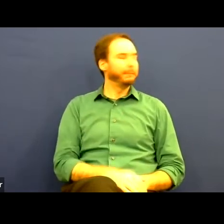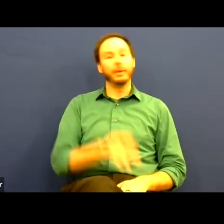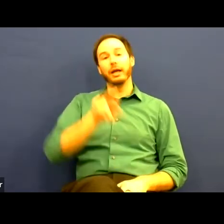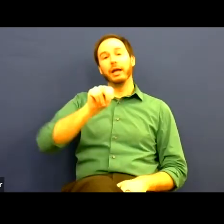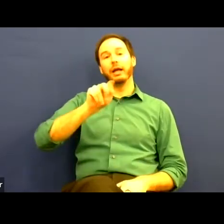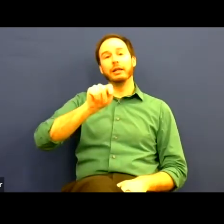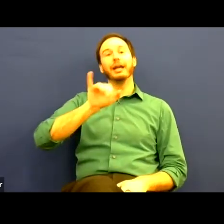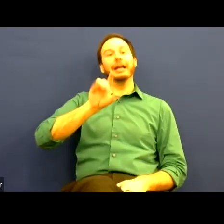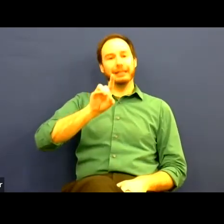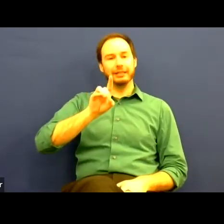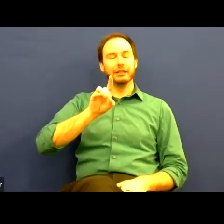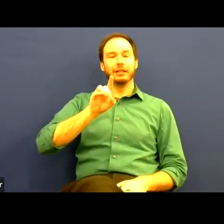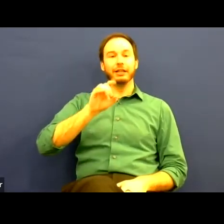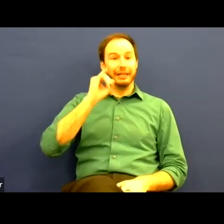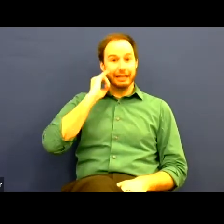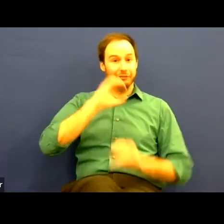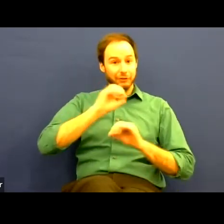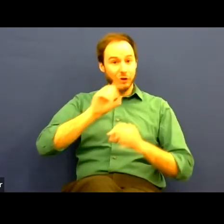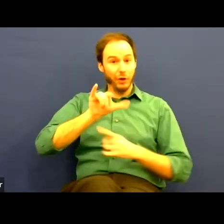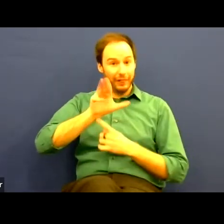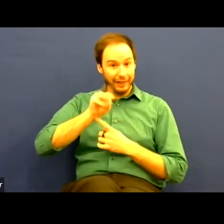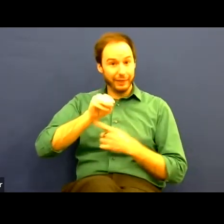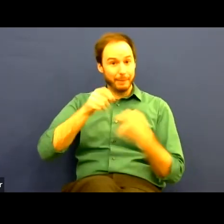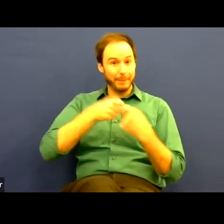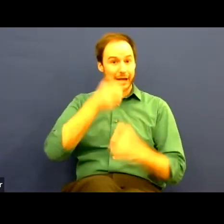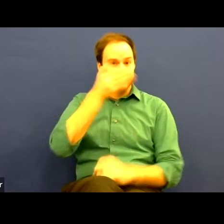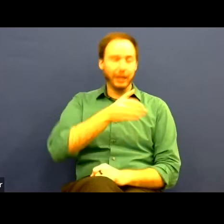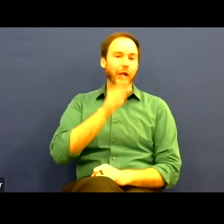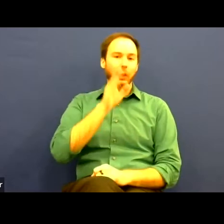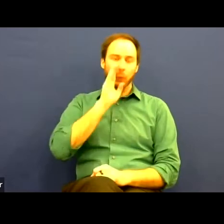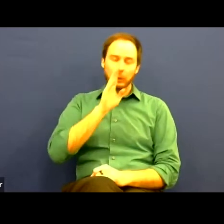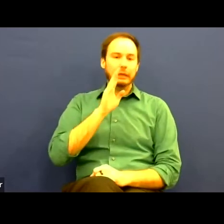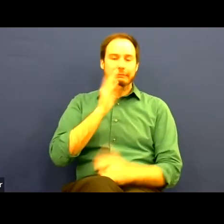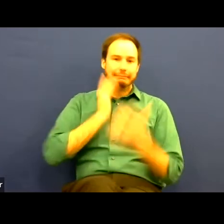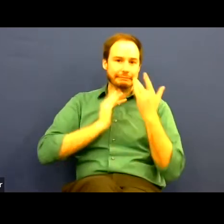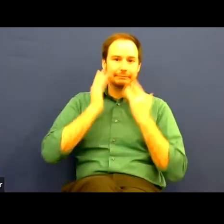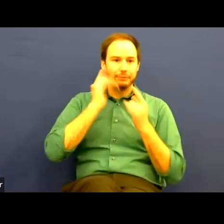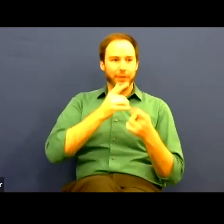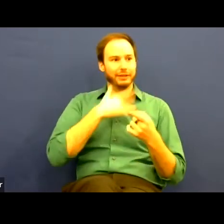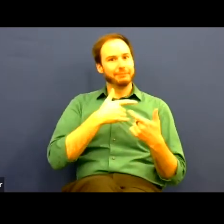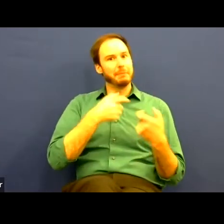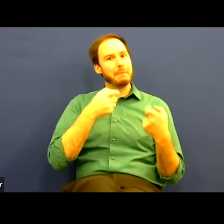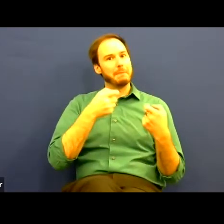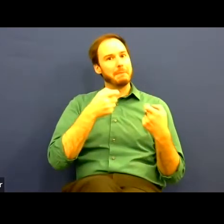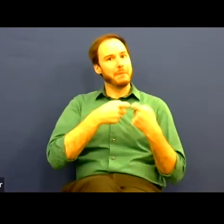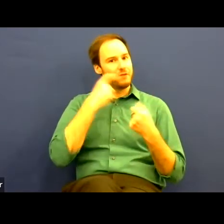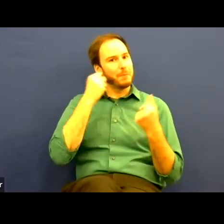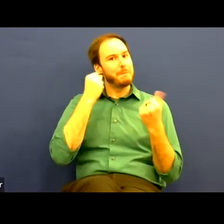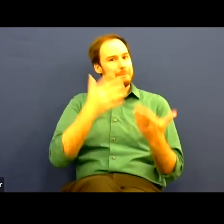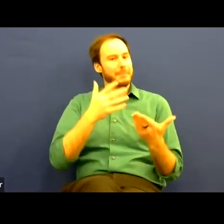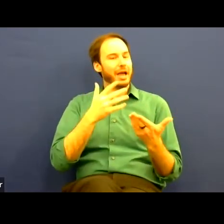NTID would have a lot of problems without lithium ion batteries since they power many hearing aids.